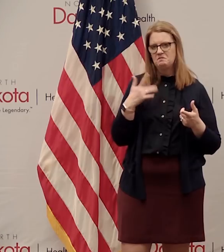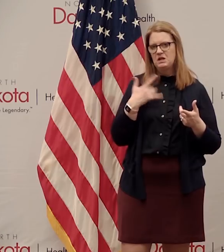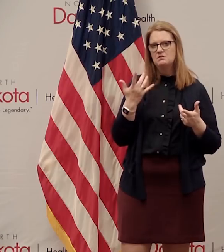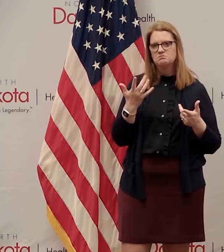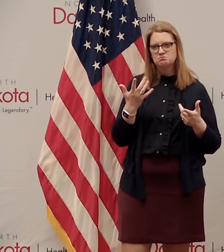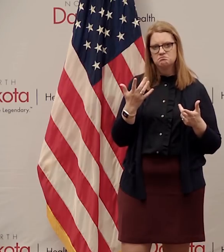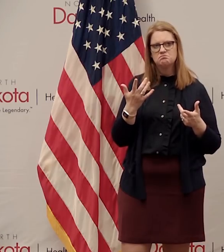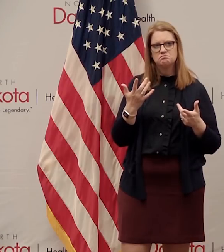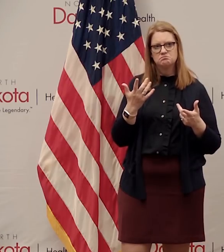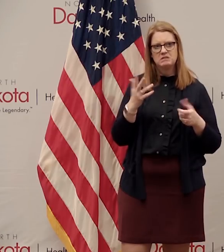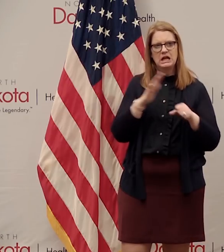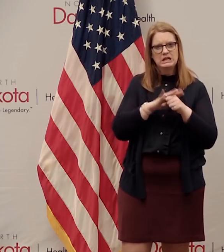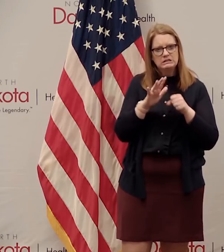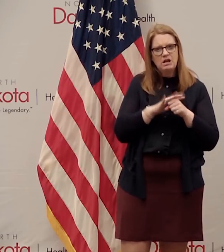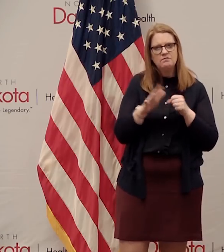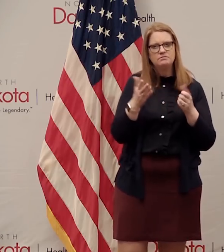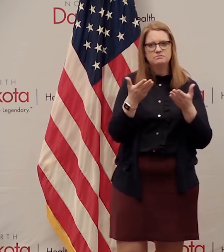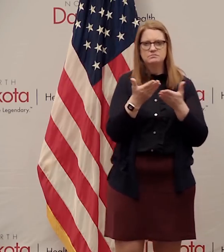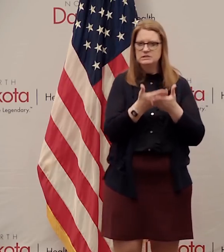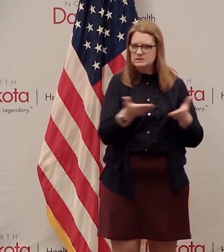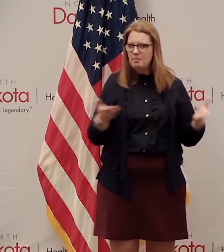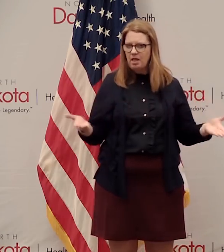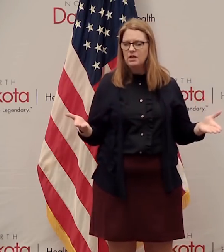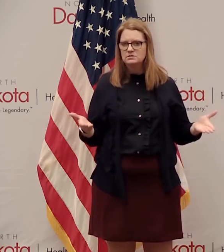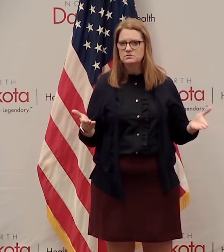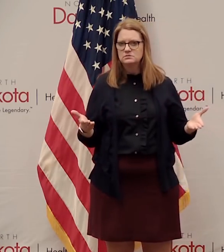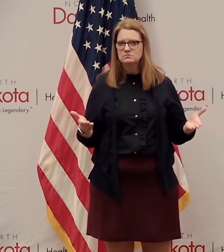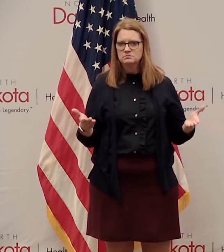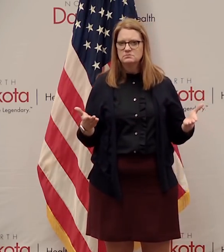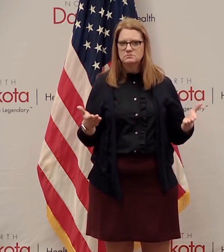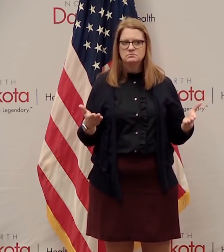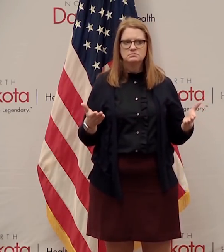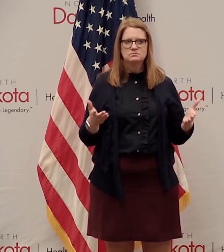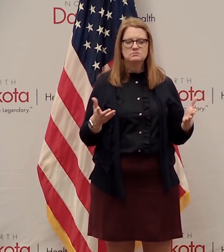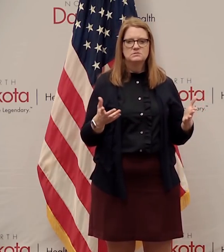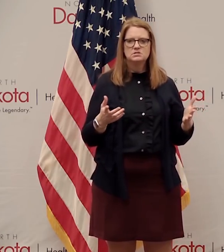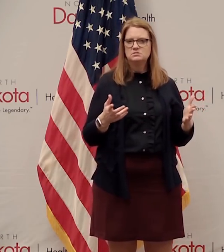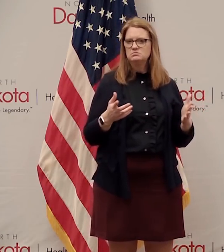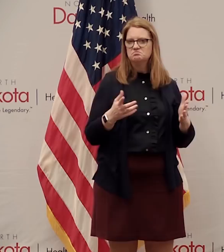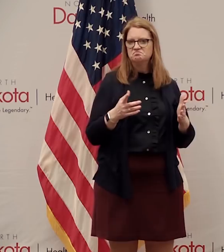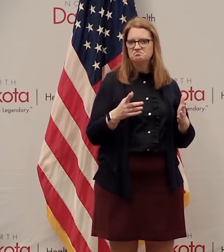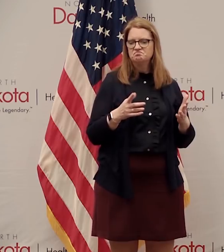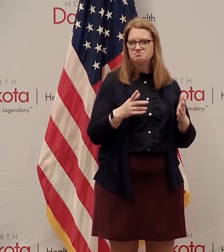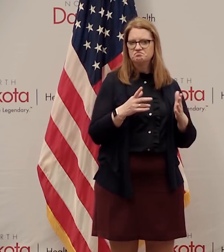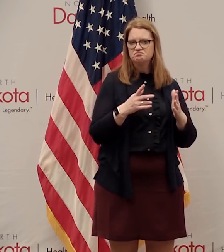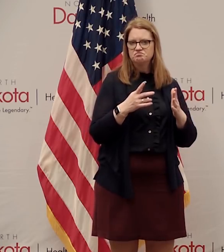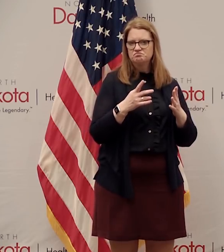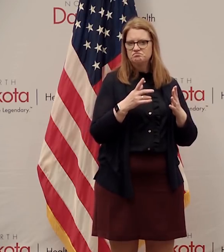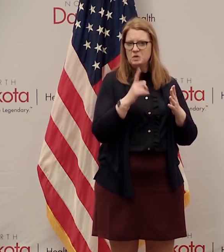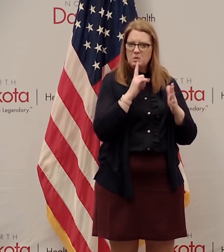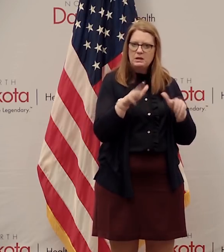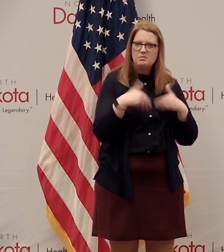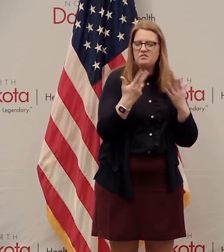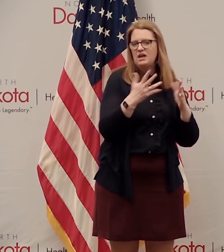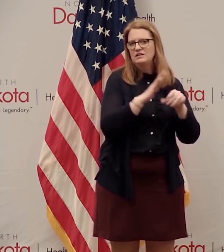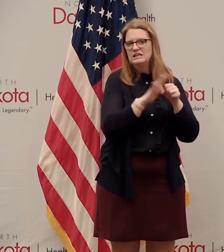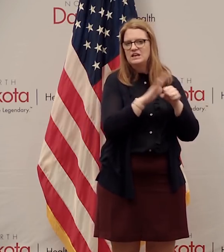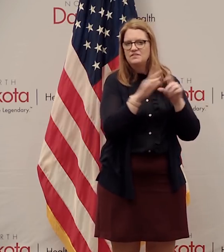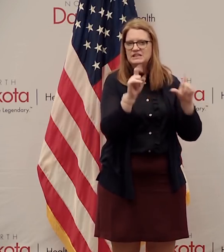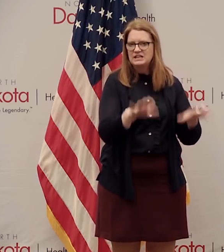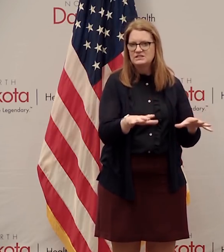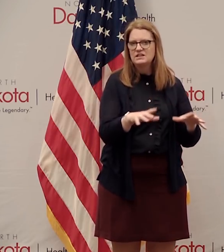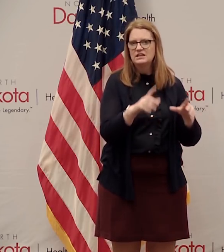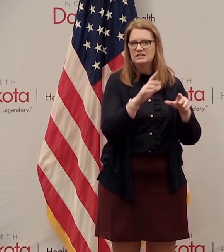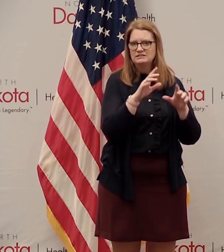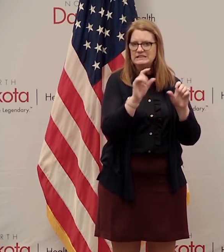enough supplies to meet our increases in testing here in North Dakota. So we feel good about the trajectory we're on in terms of testing